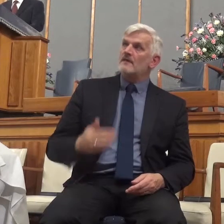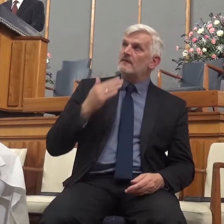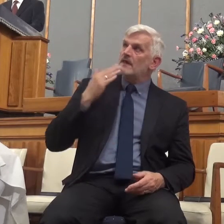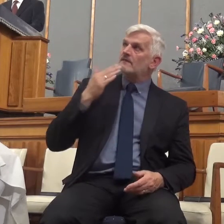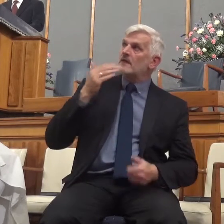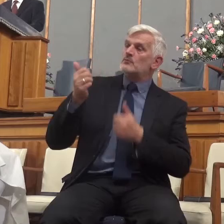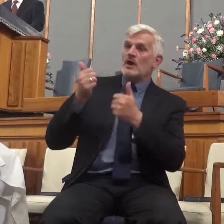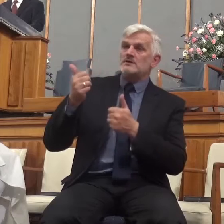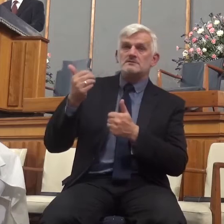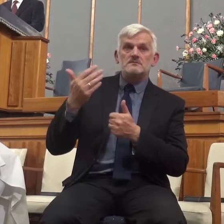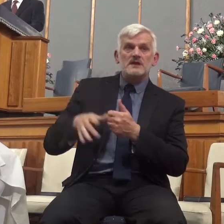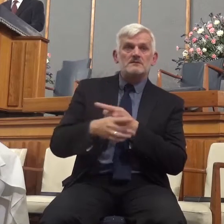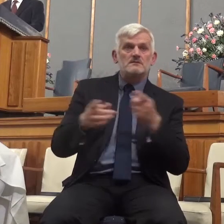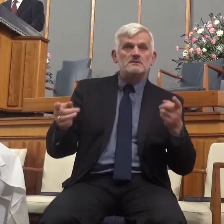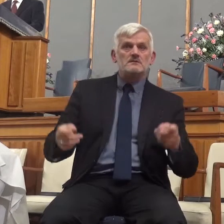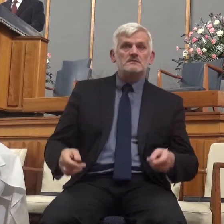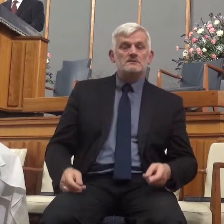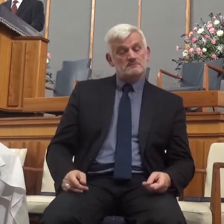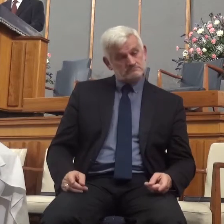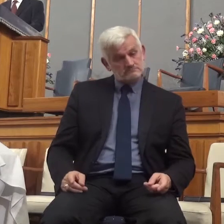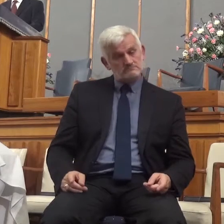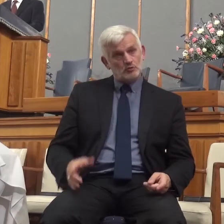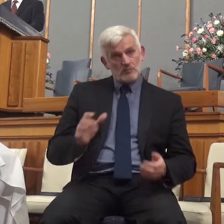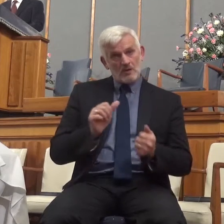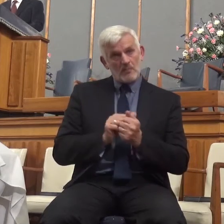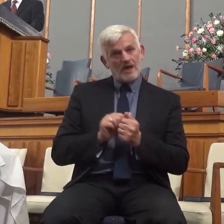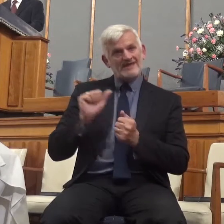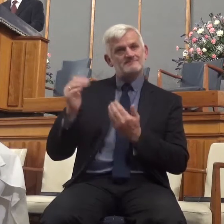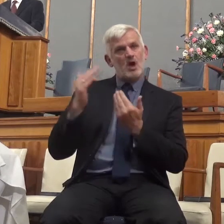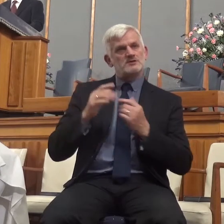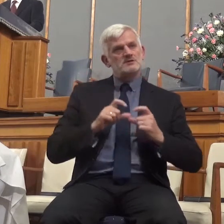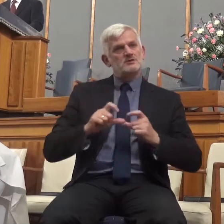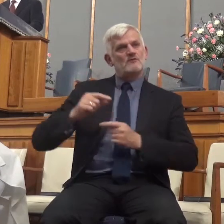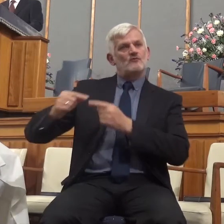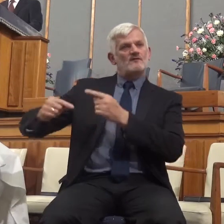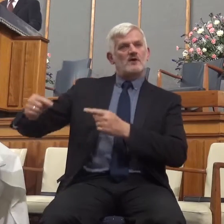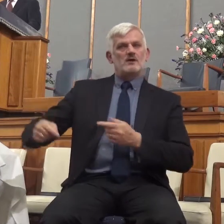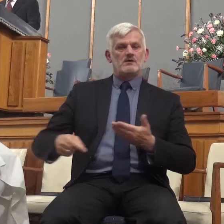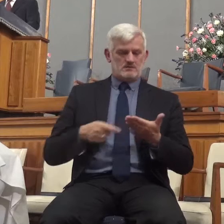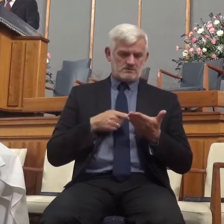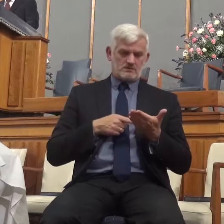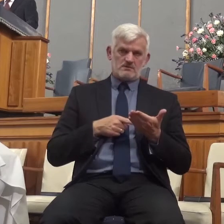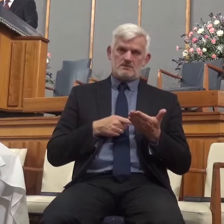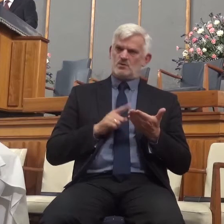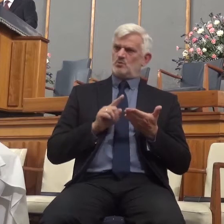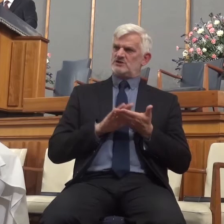mercy endureth forever. Which means two things. His door is